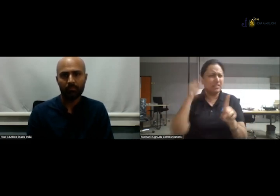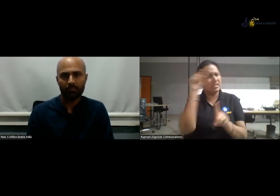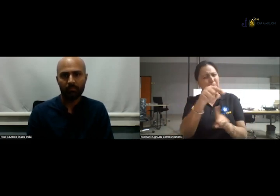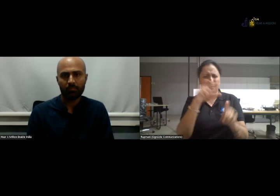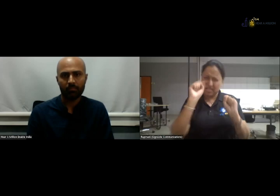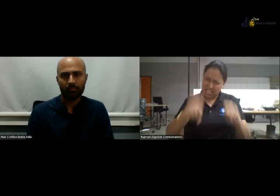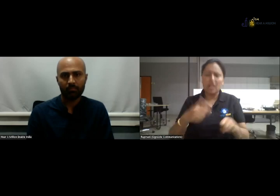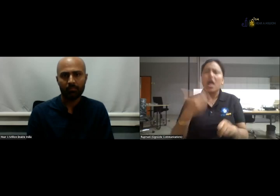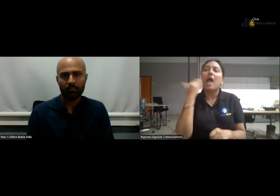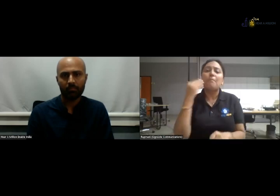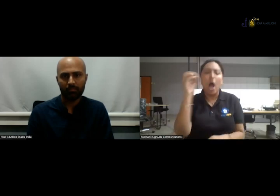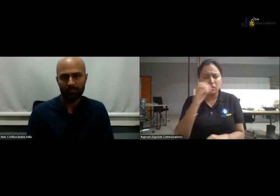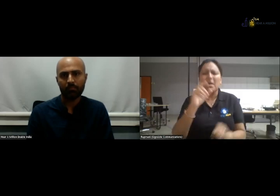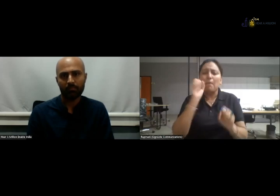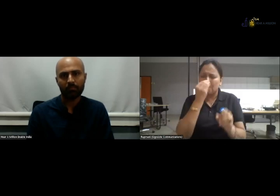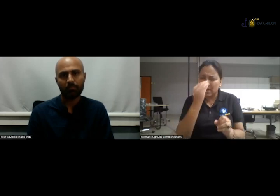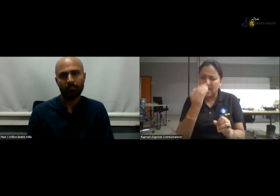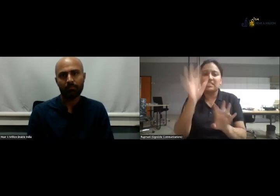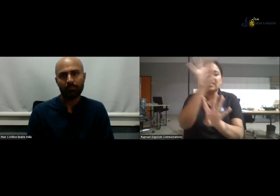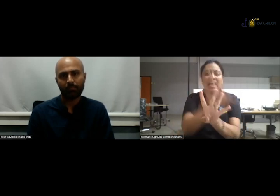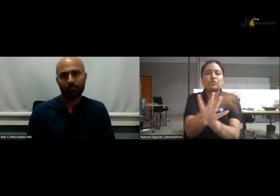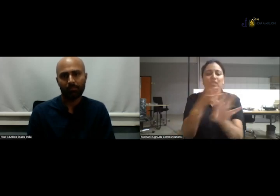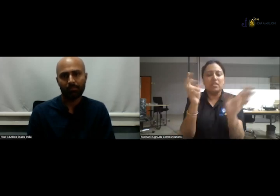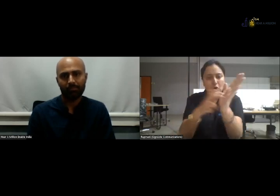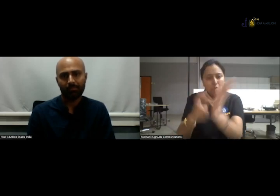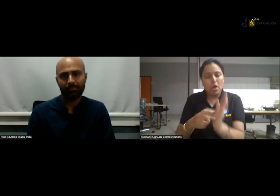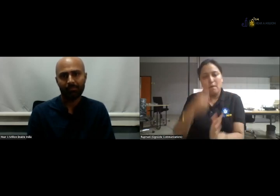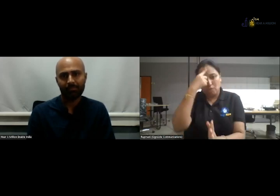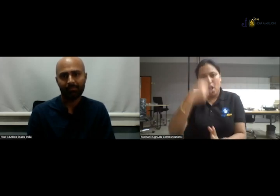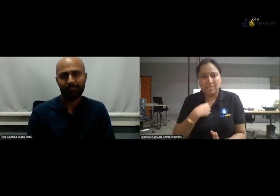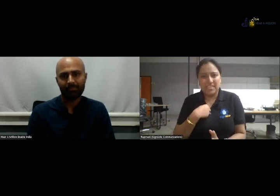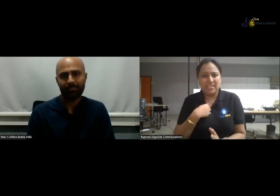over there, and she always accepted. Whenever I call her,